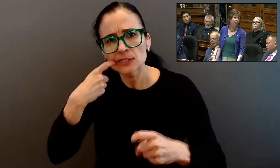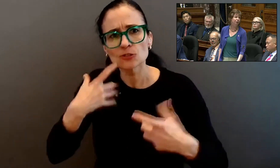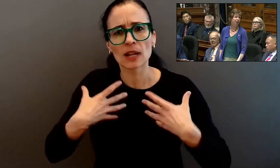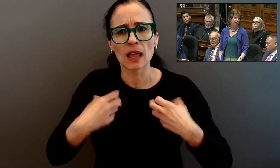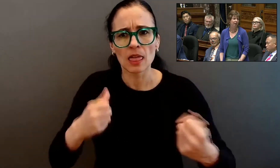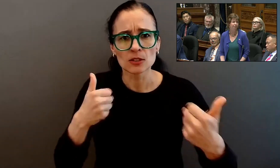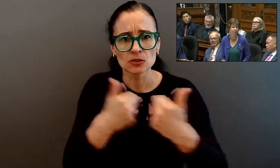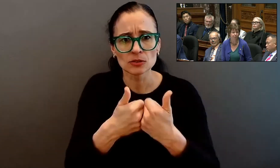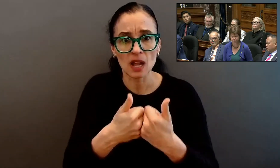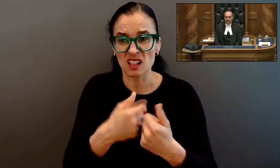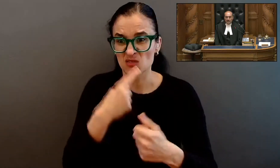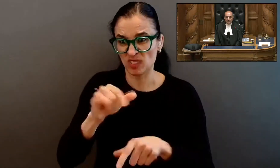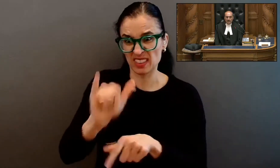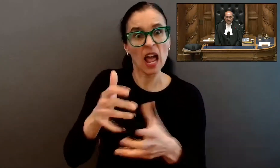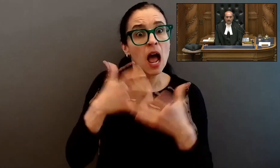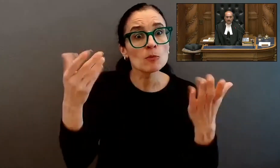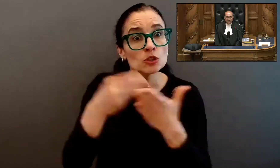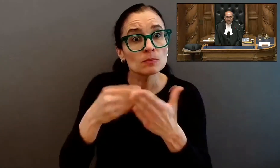change people's lives.